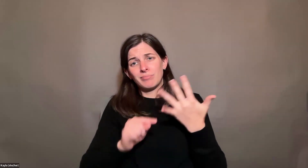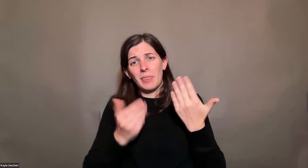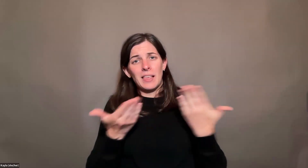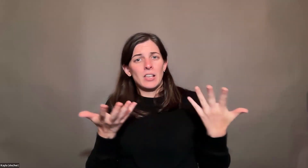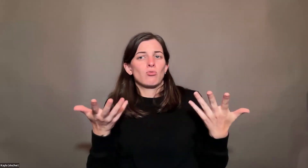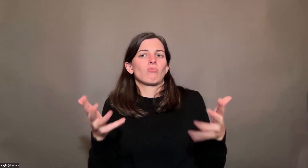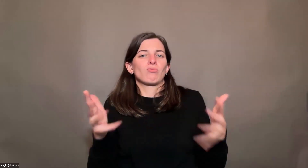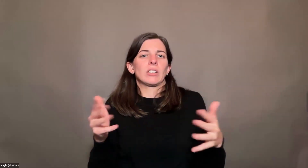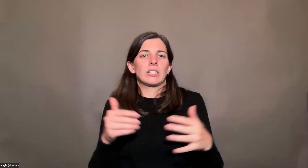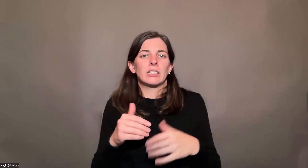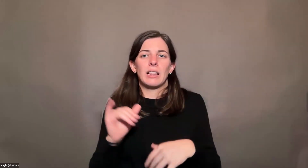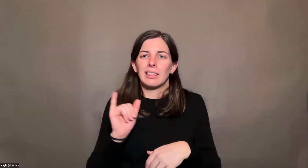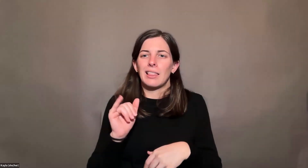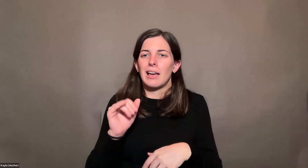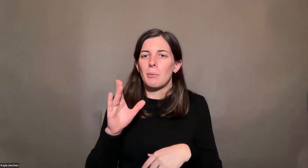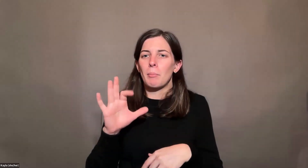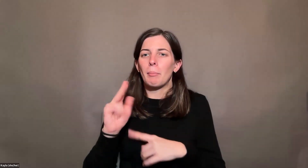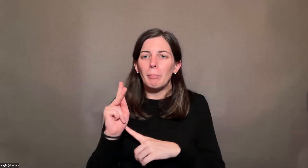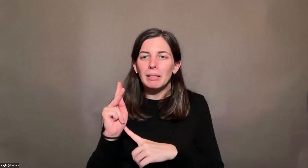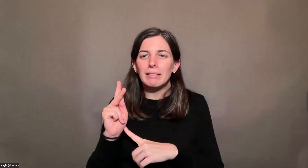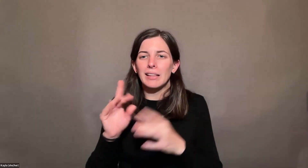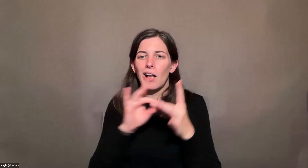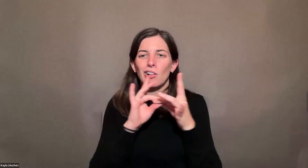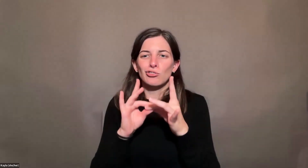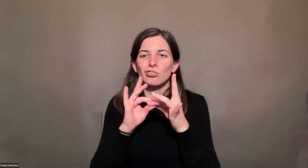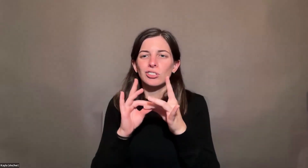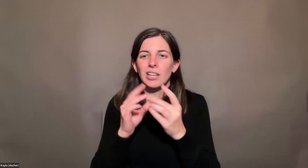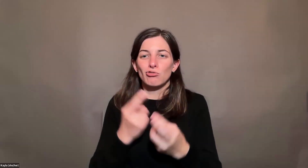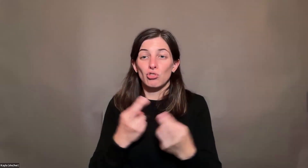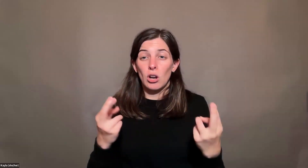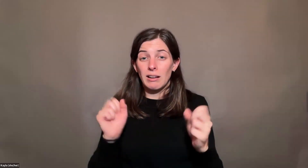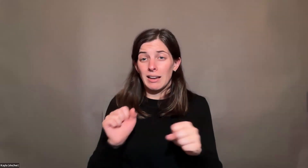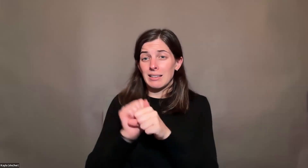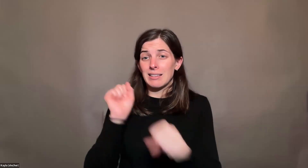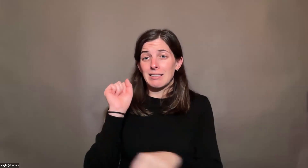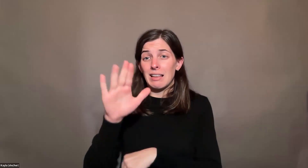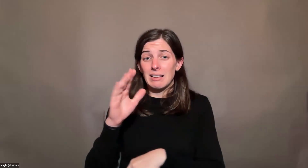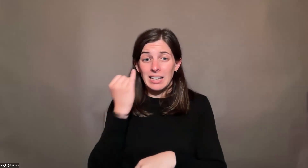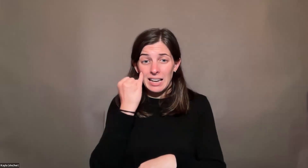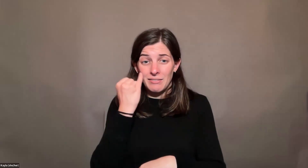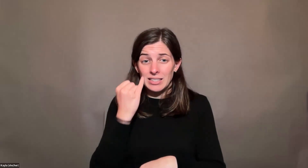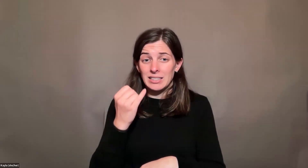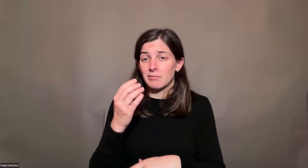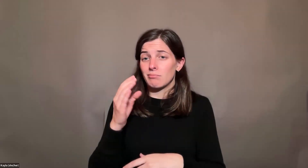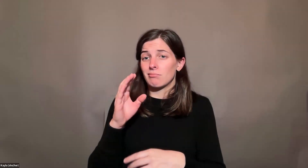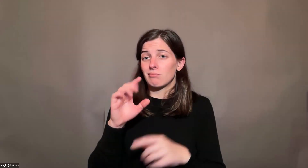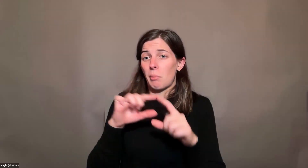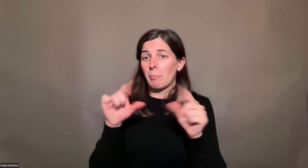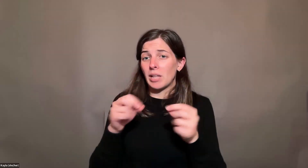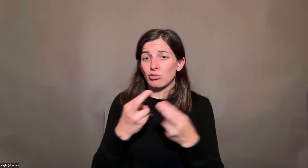blog related resource. I can say the developer wordpress.org, there is a blog editor resource is there, and there are some good